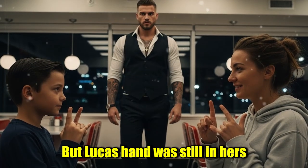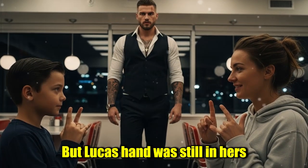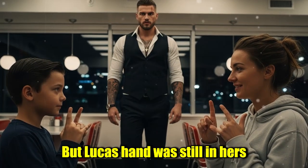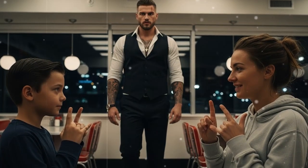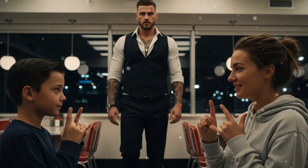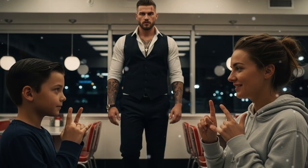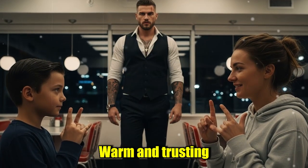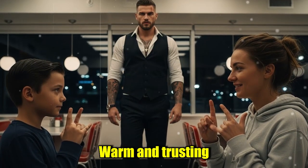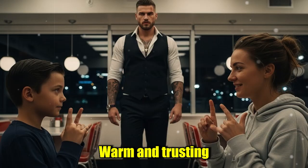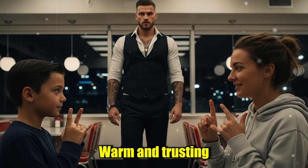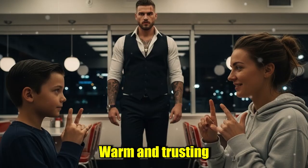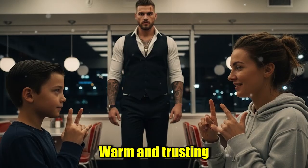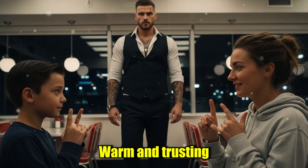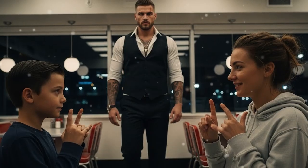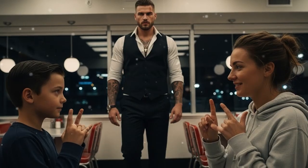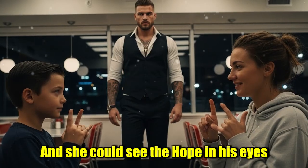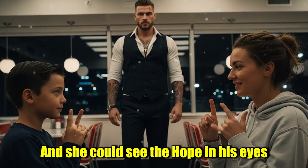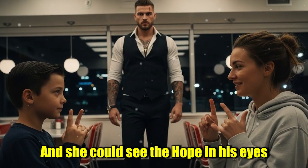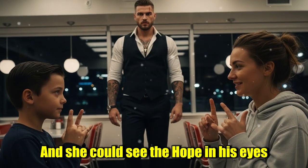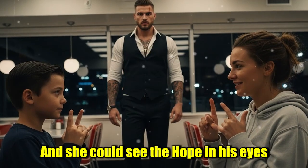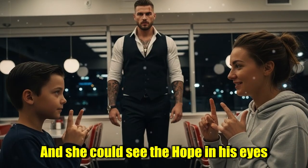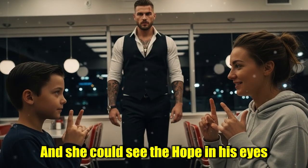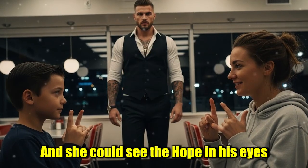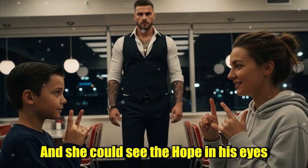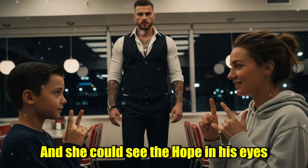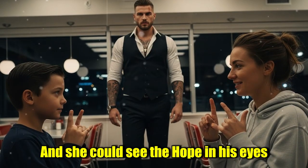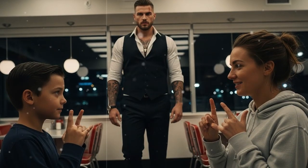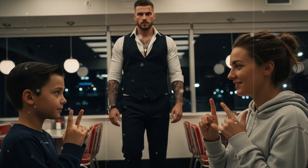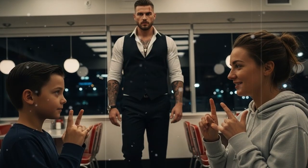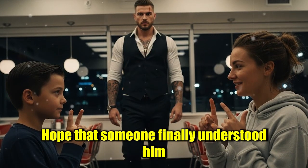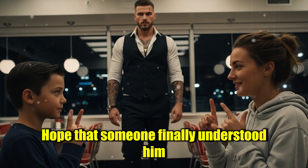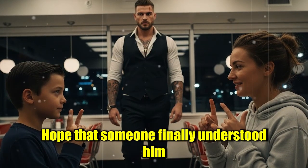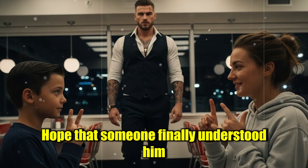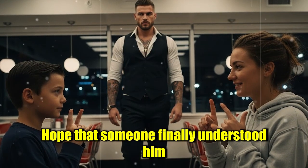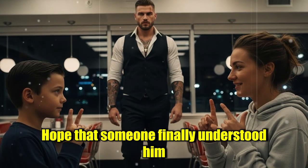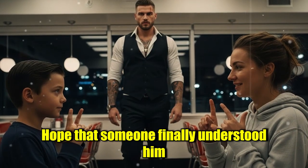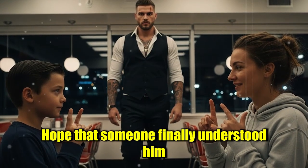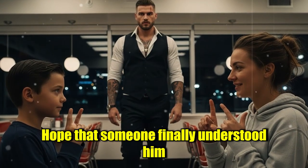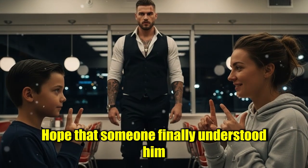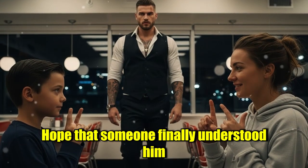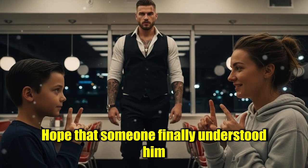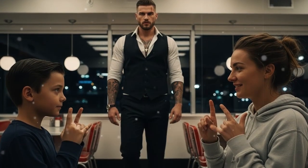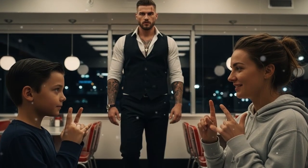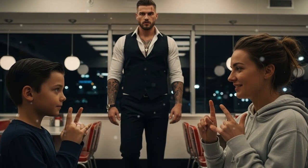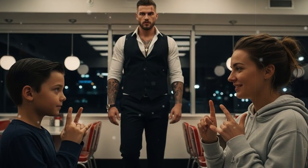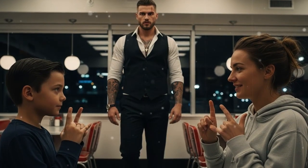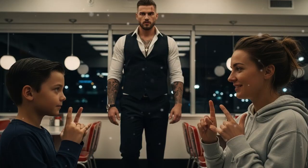in hers, warm and trusting, and she could see the hope in his eyes, hope that someone finally understood him.